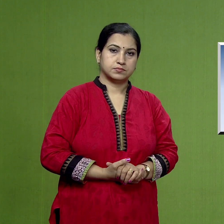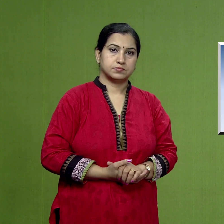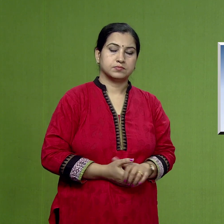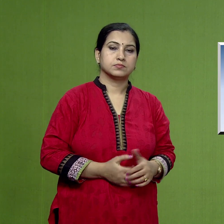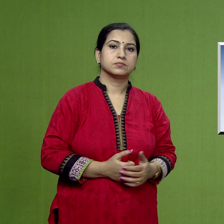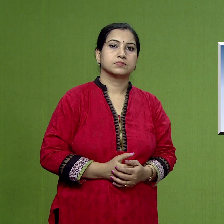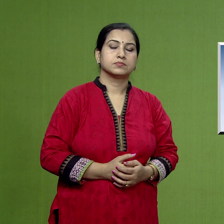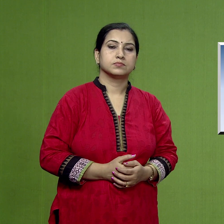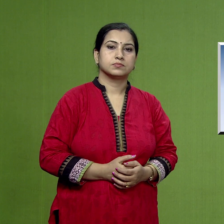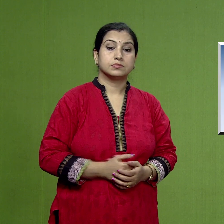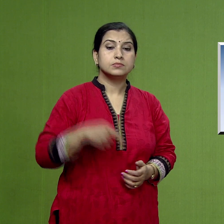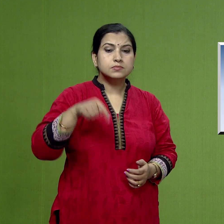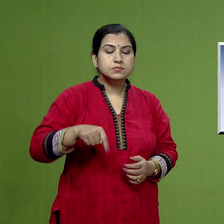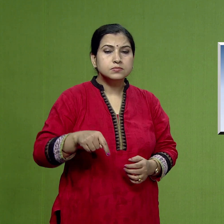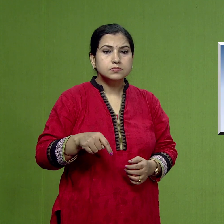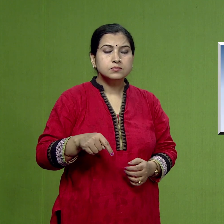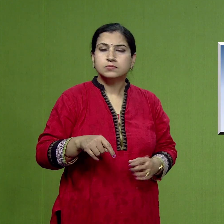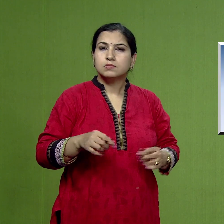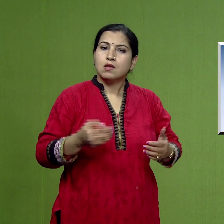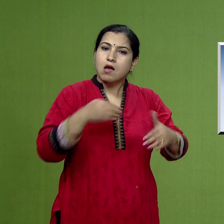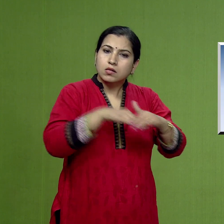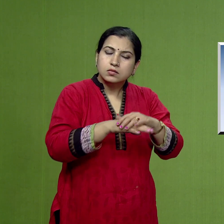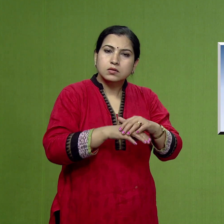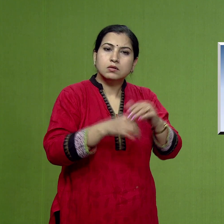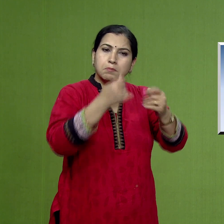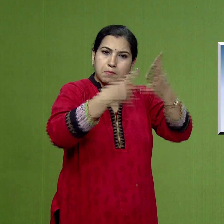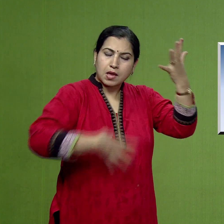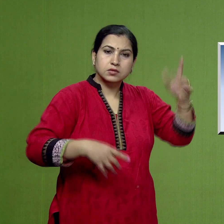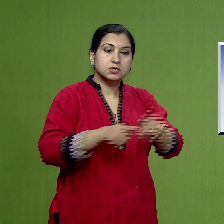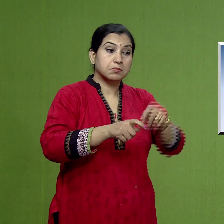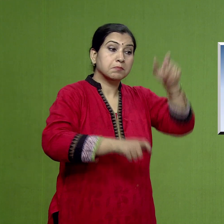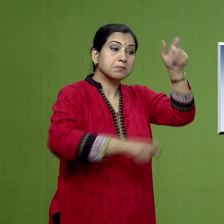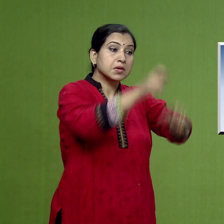This includes counting of the number of people living in an area,